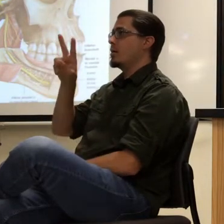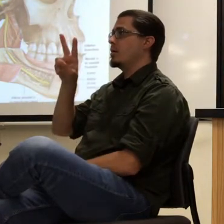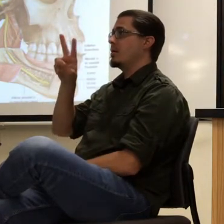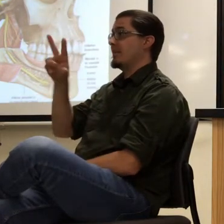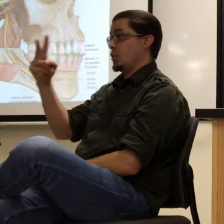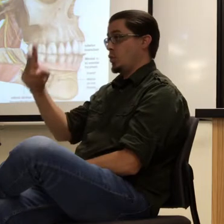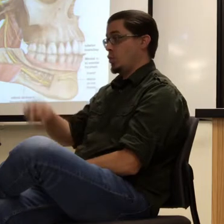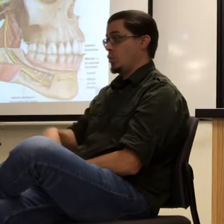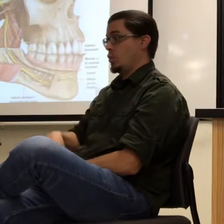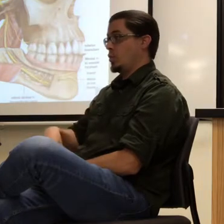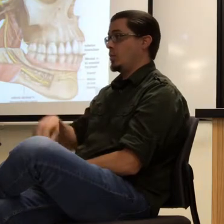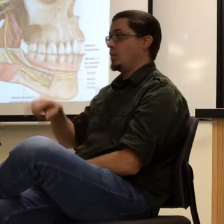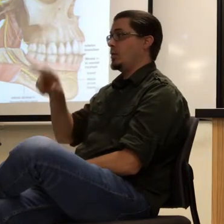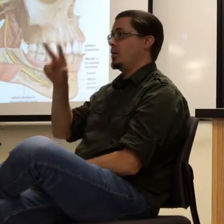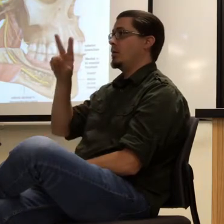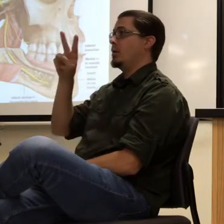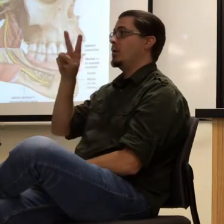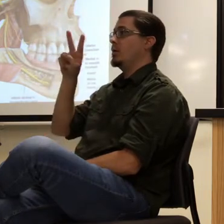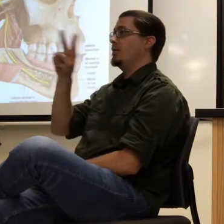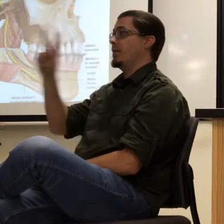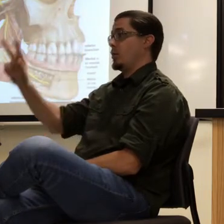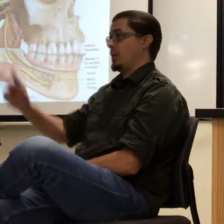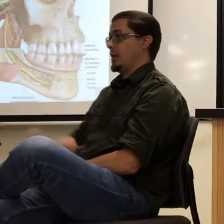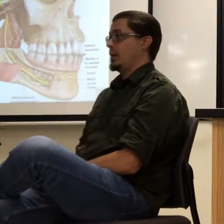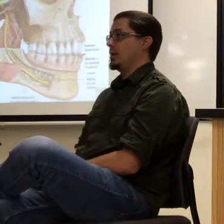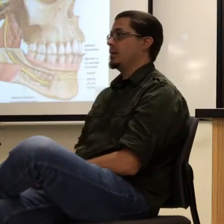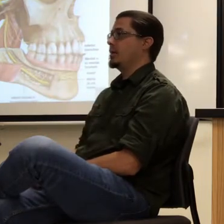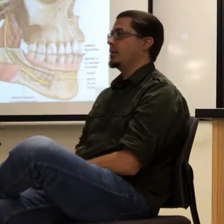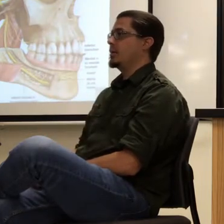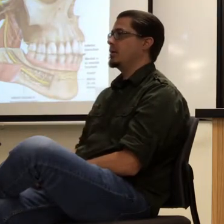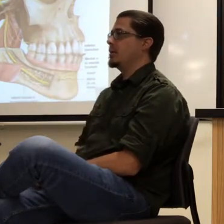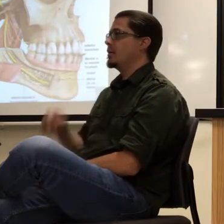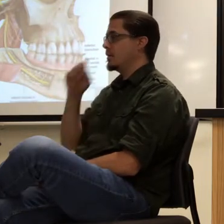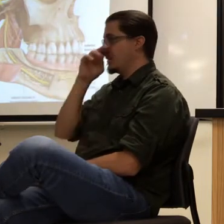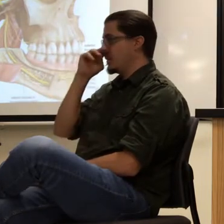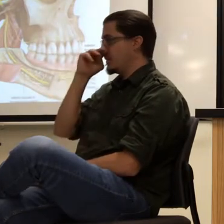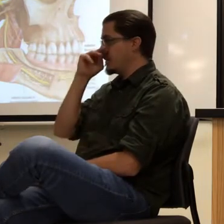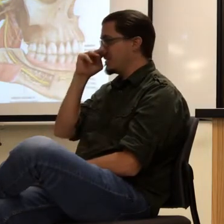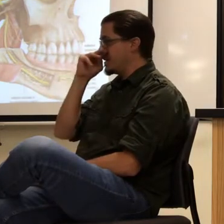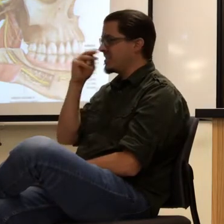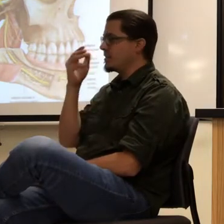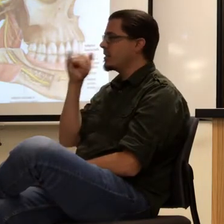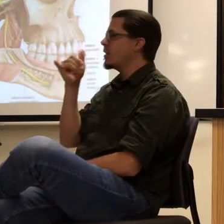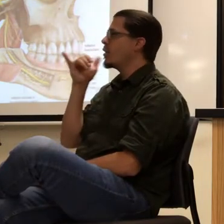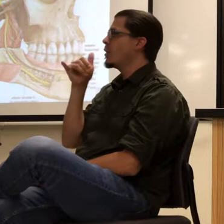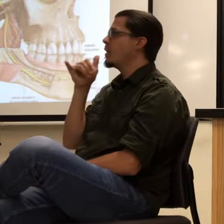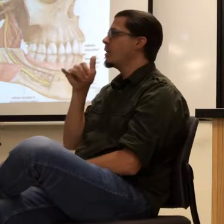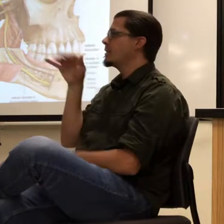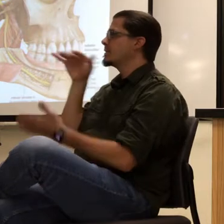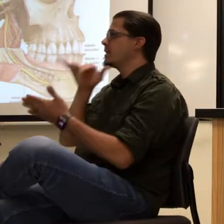V1, V2, and V3. But let's follow